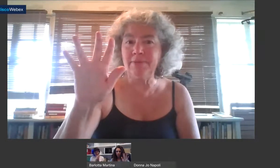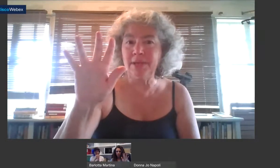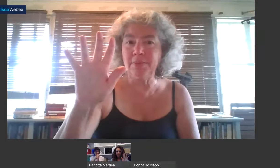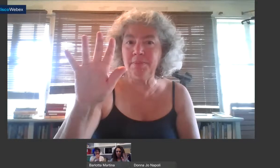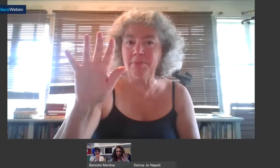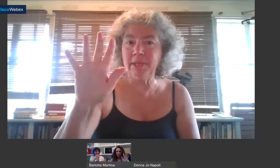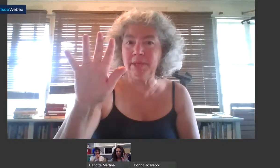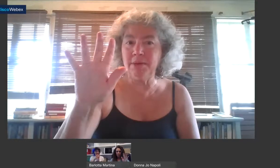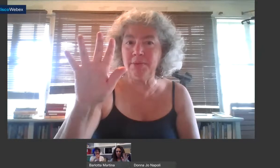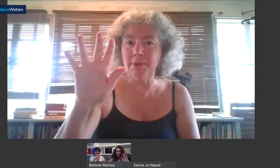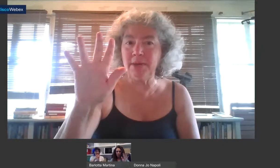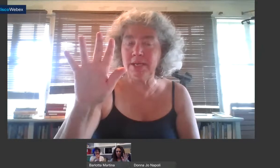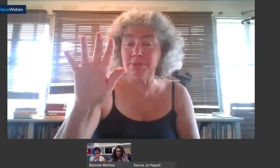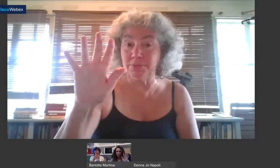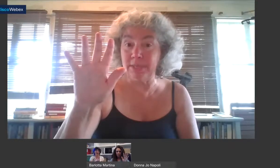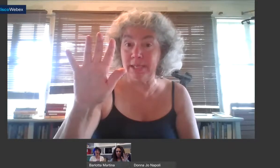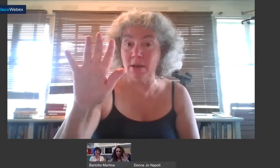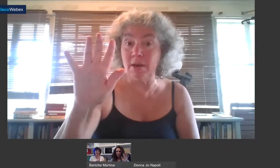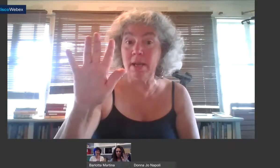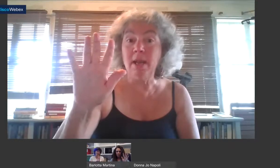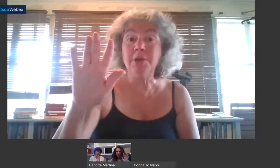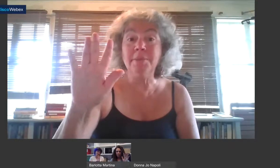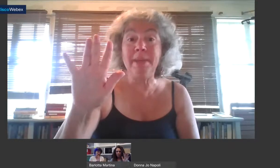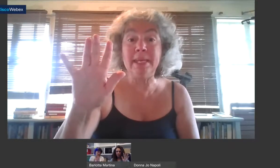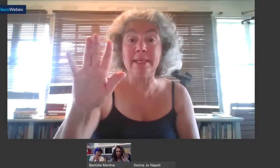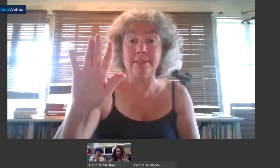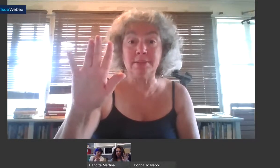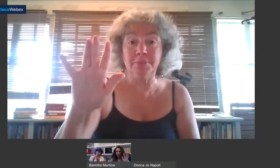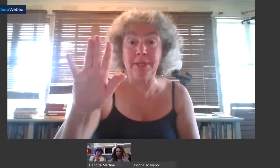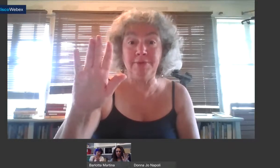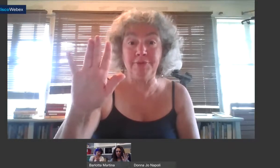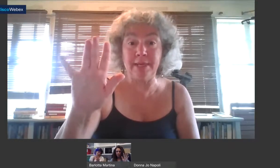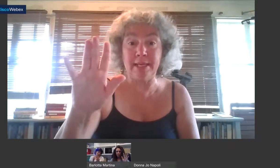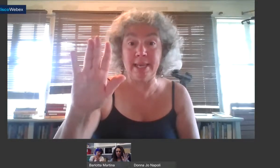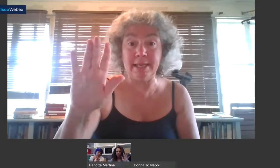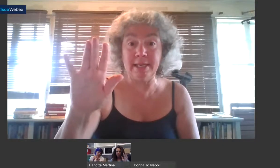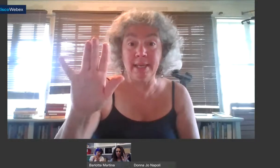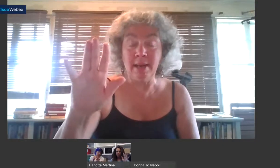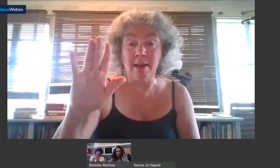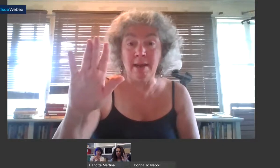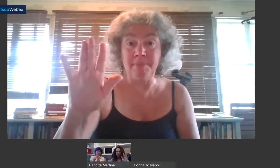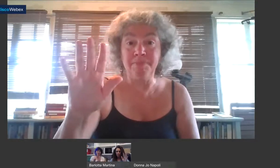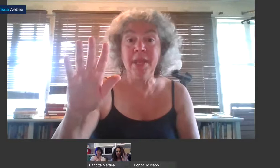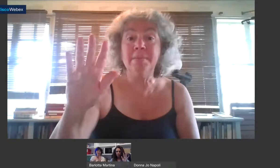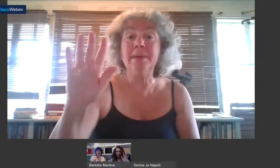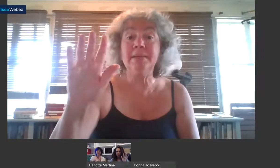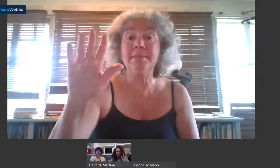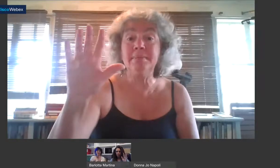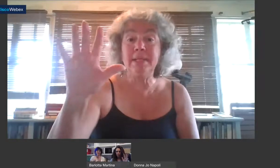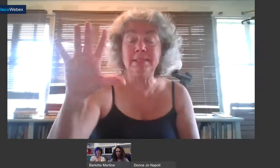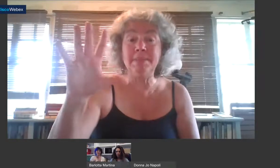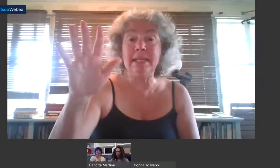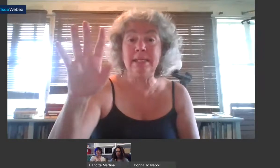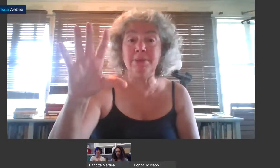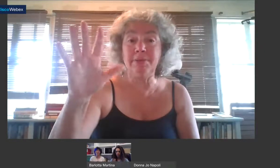finger moving alone is really hard. Your pinky's pretty free again, but it's mainly your